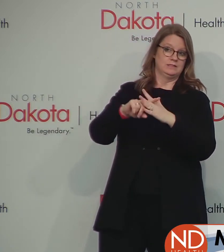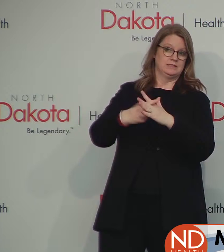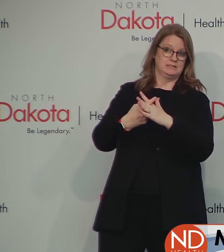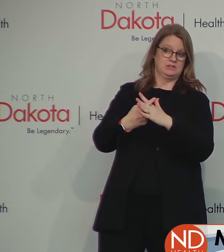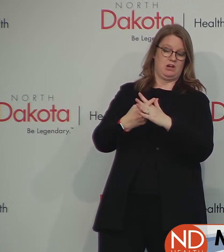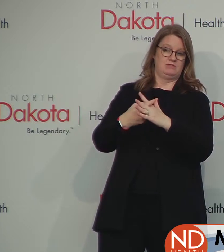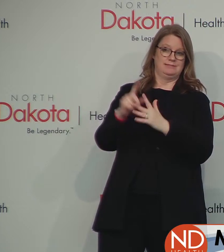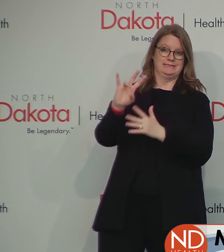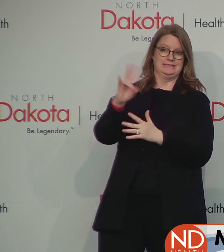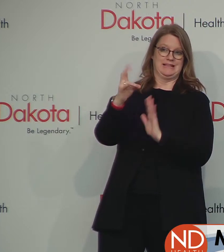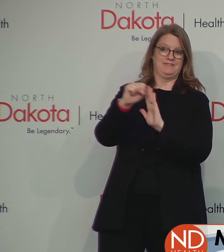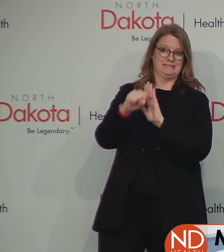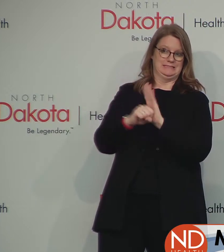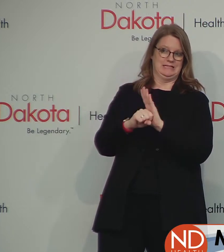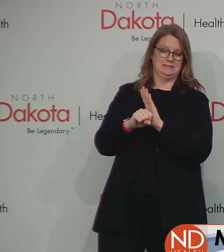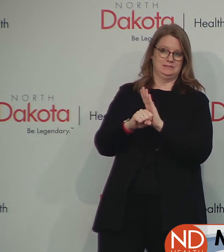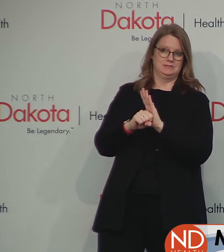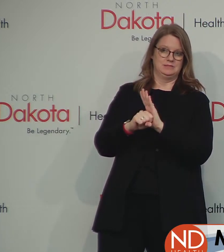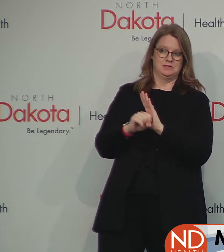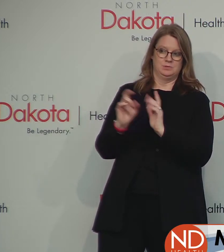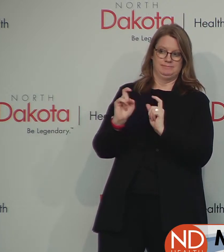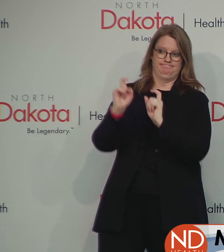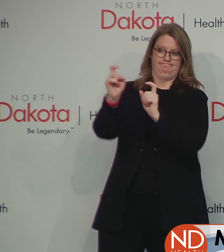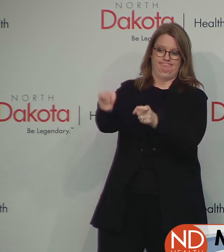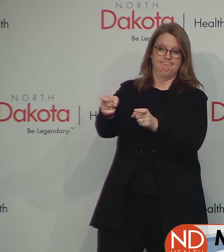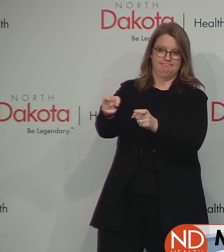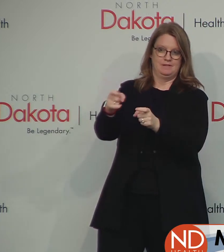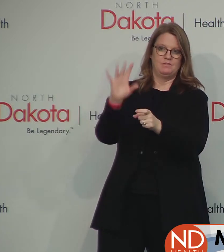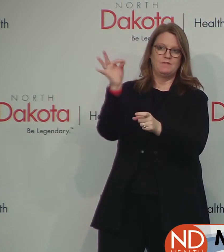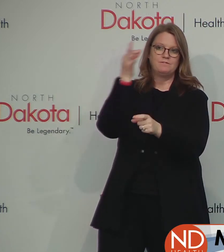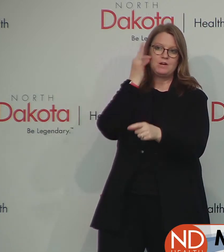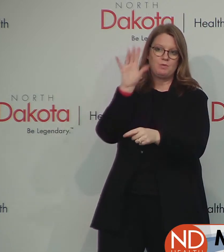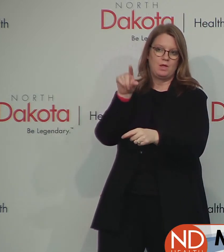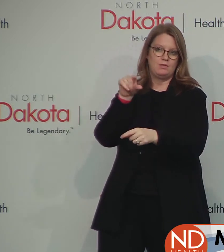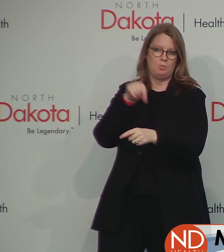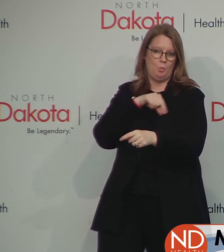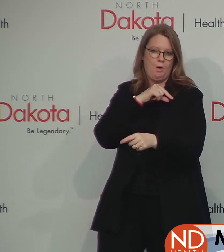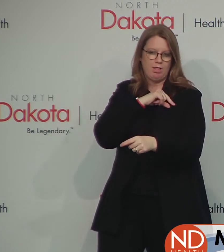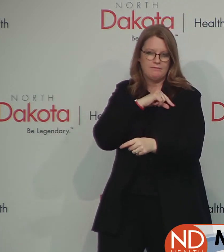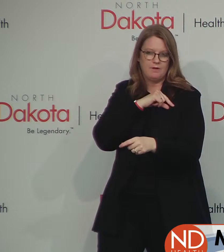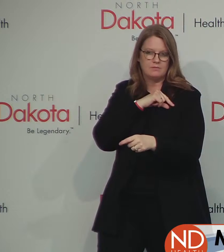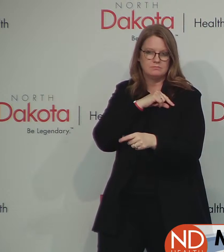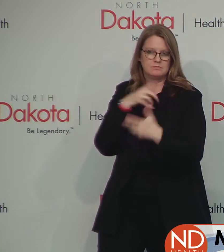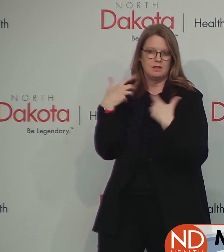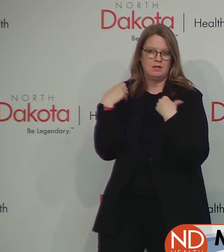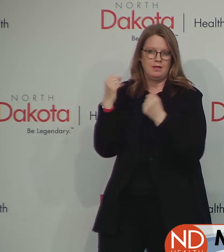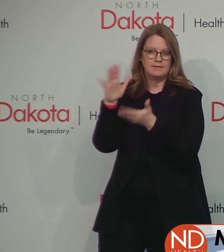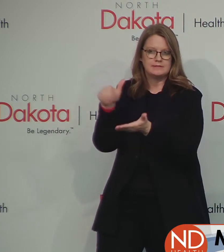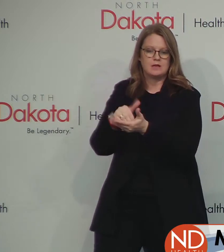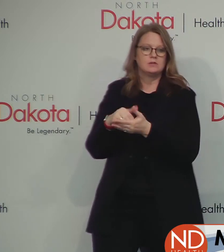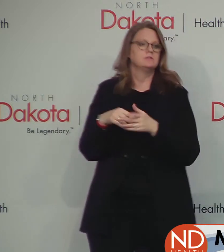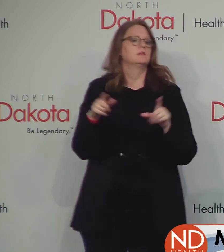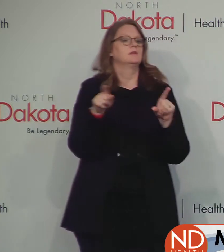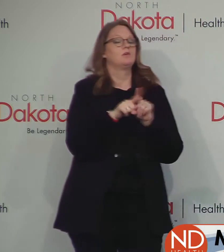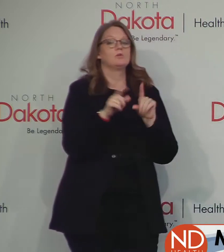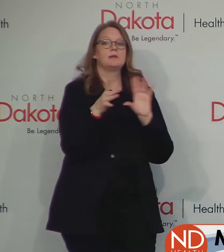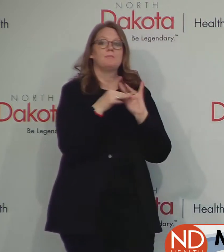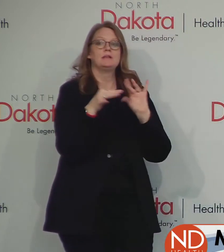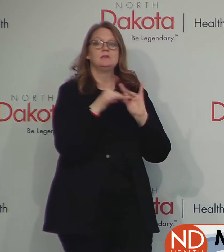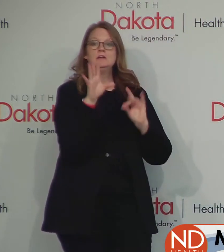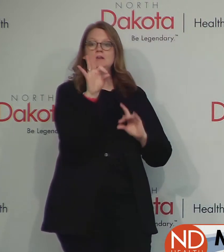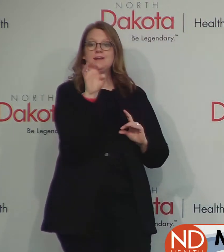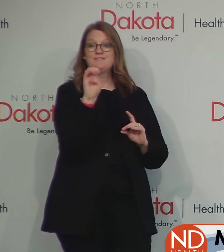7 states that will be receiving doses for federally qualified health centers. I did want to mention that on